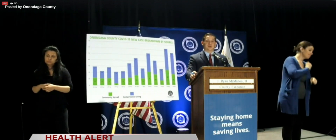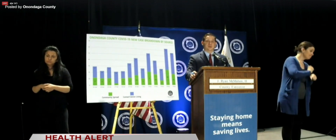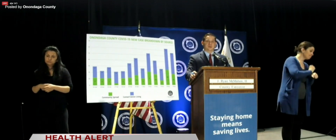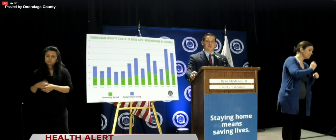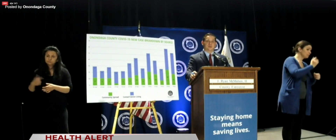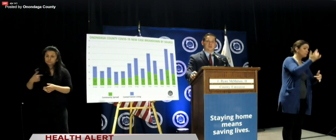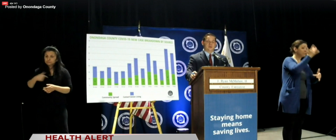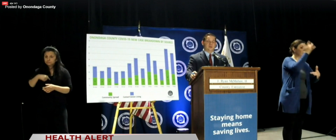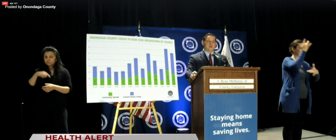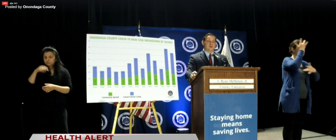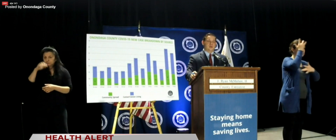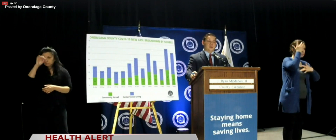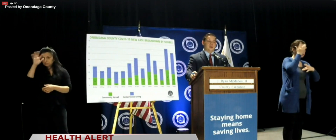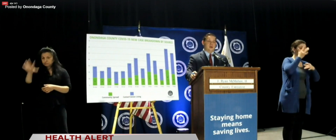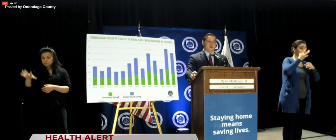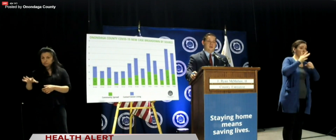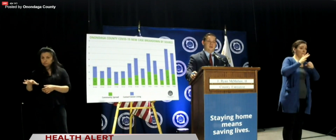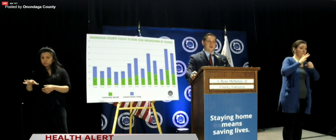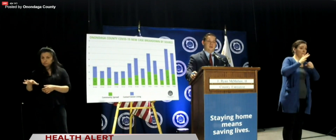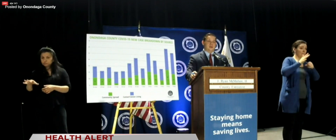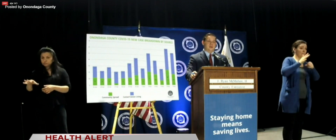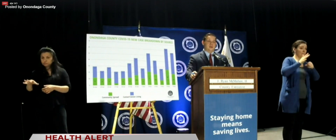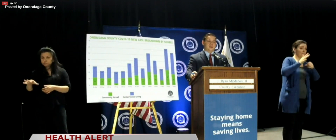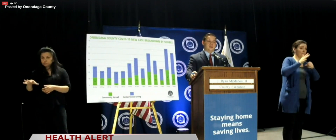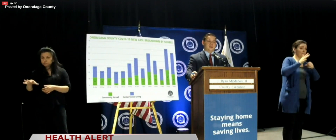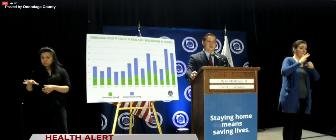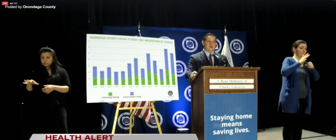situation and keep these people out of